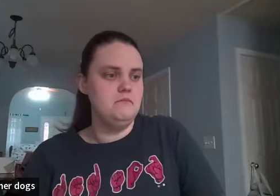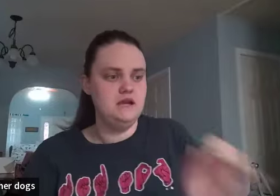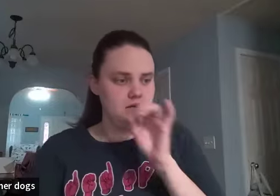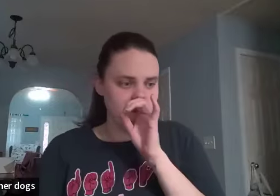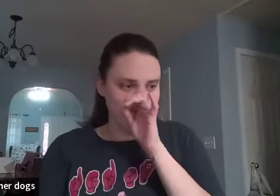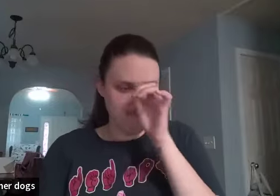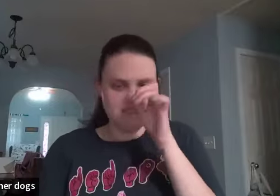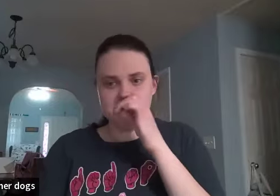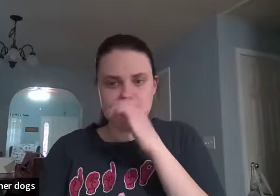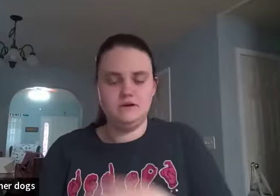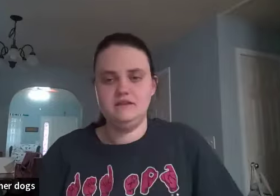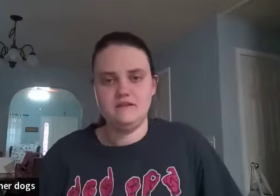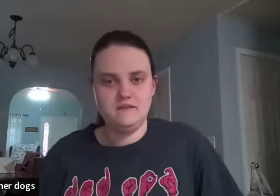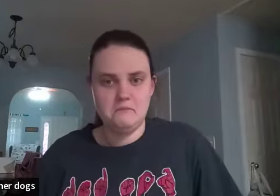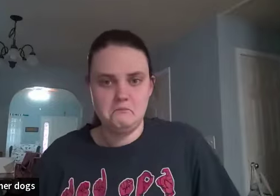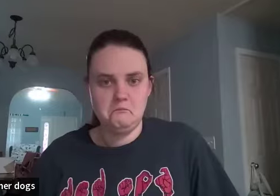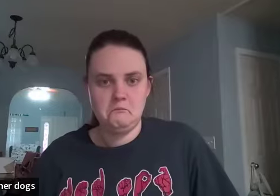may not be on this list or anything like that.